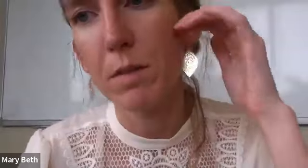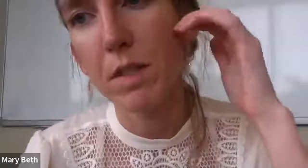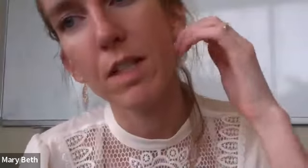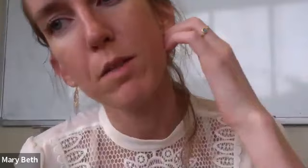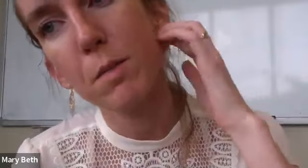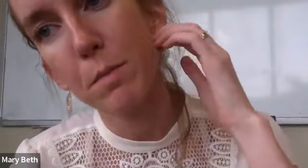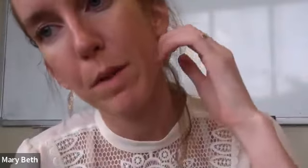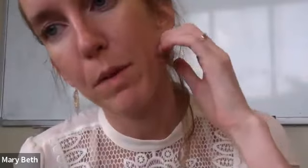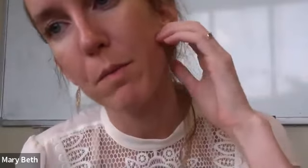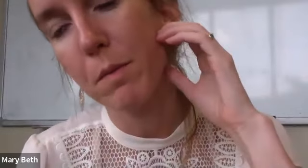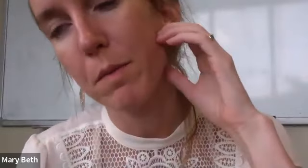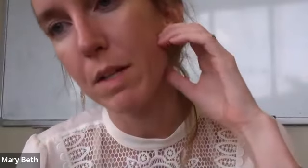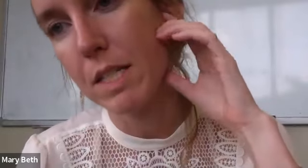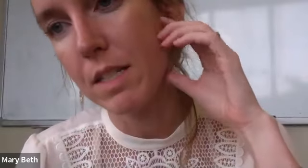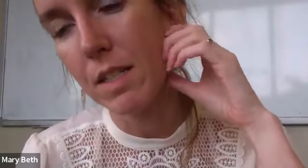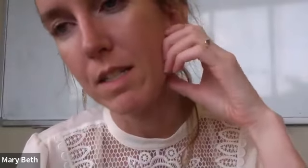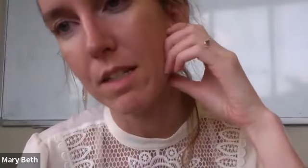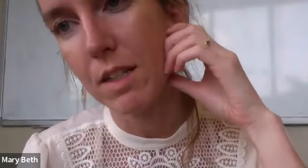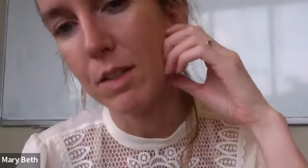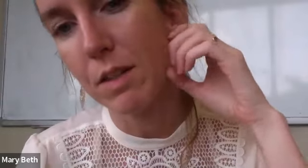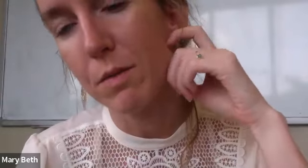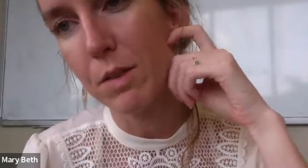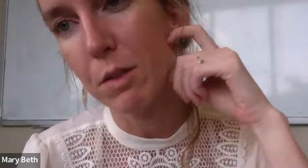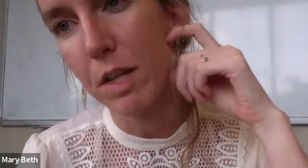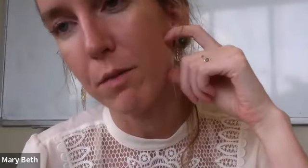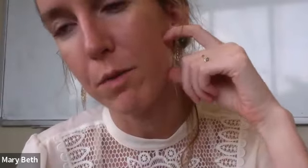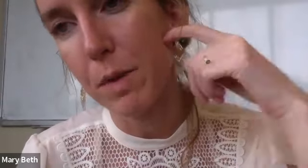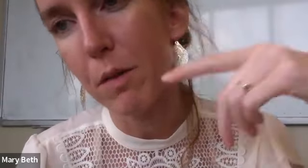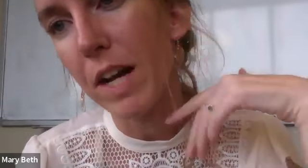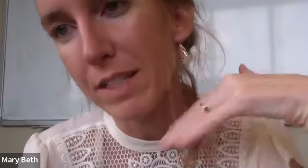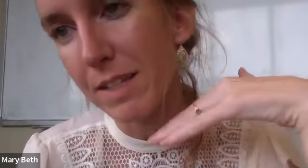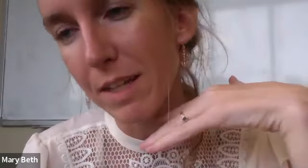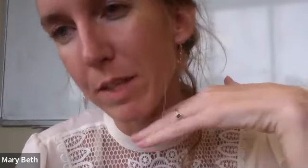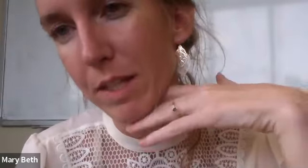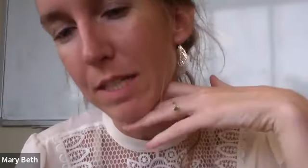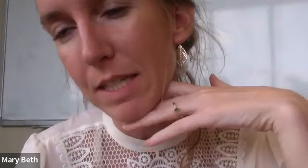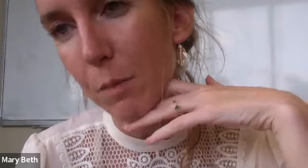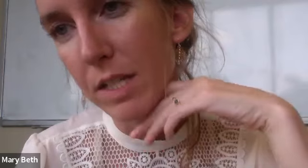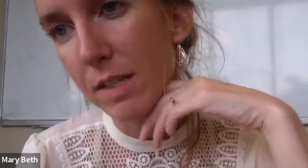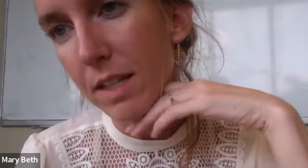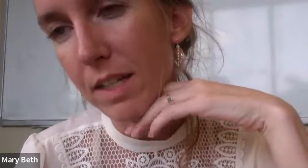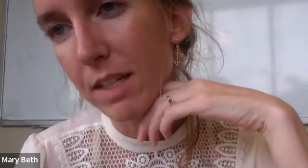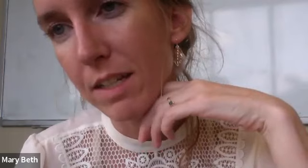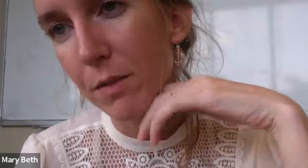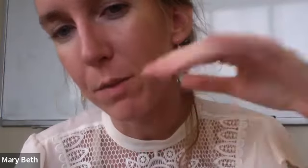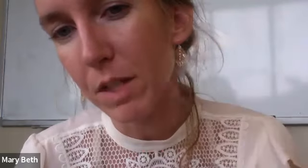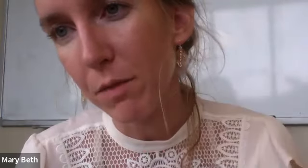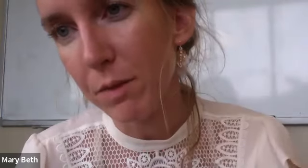that was my problem. Like my tendency is to go left to right from how I see it. But then I was like, wait a second, if I'm looking for